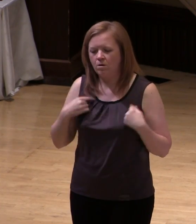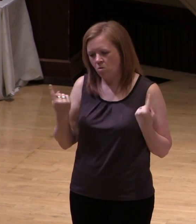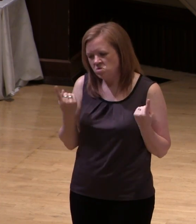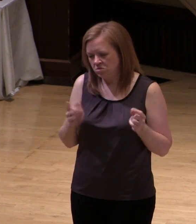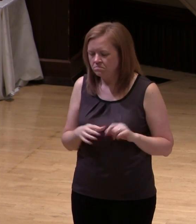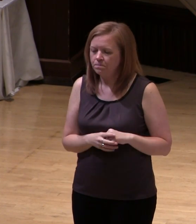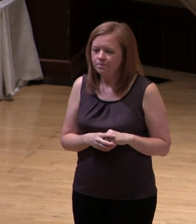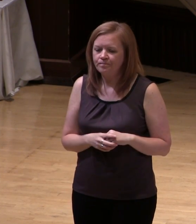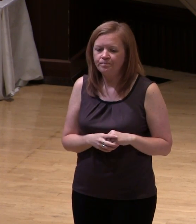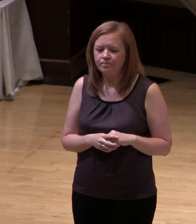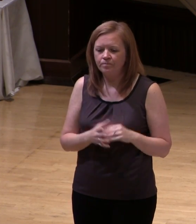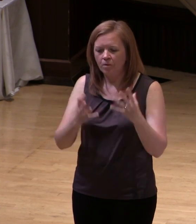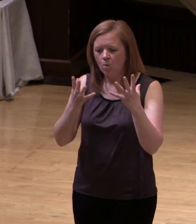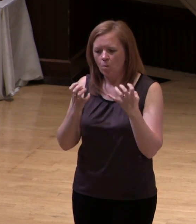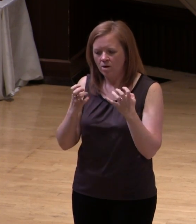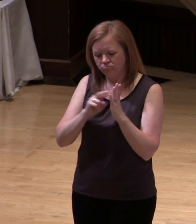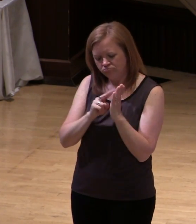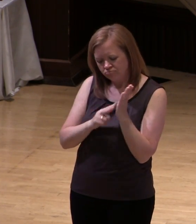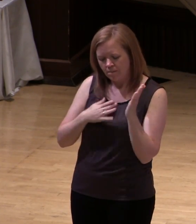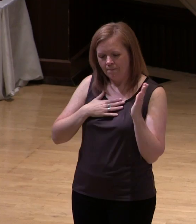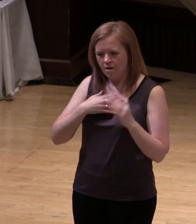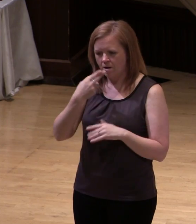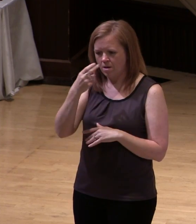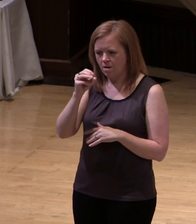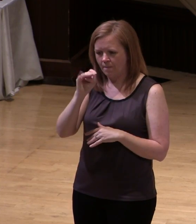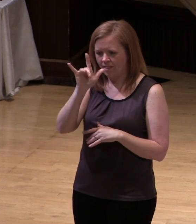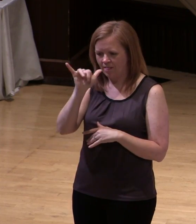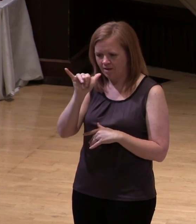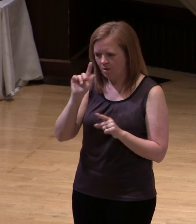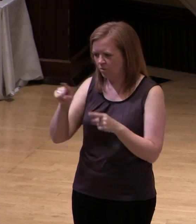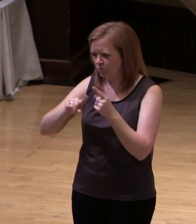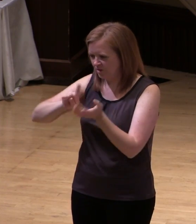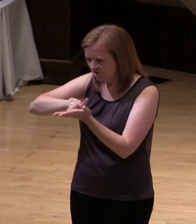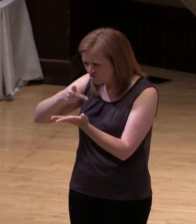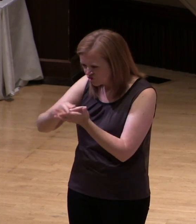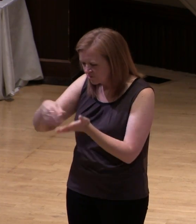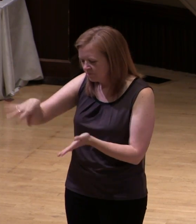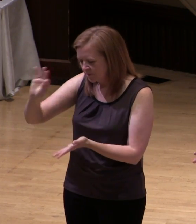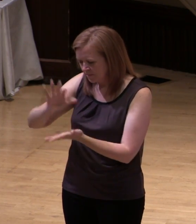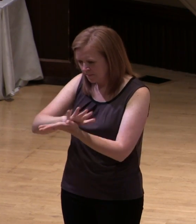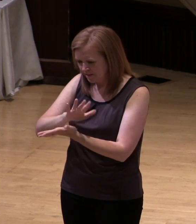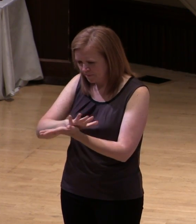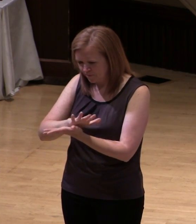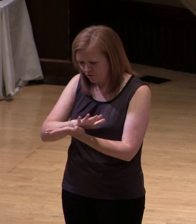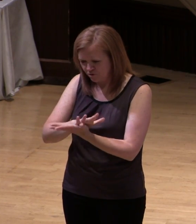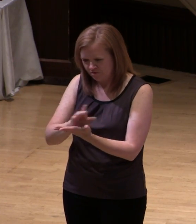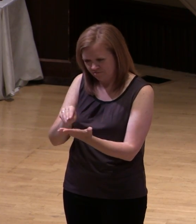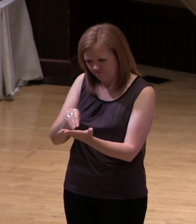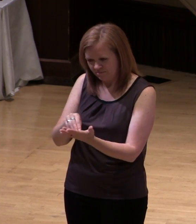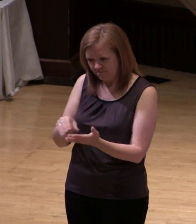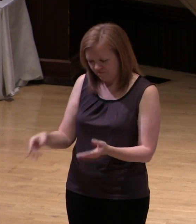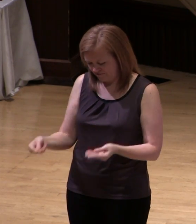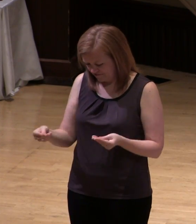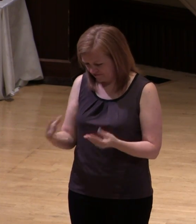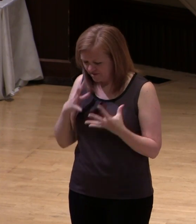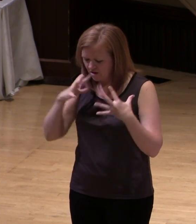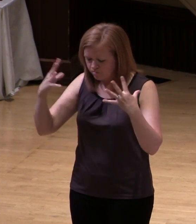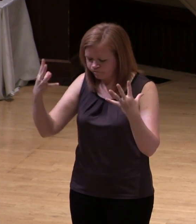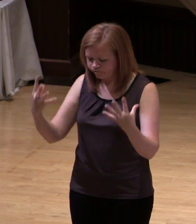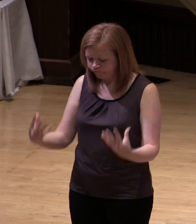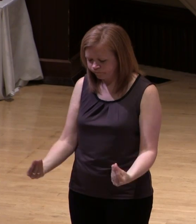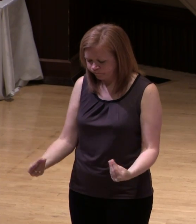do, wanted to go over my homily. So I went into the kitchen to pick up my homily, and there it was, all soppy, wet,